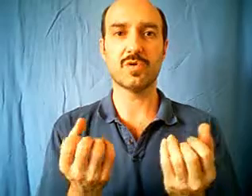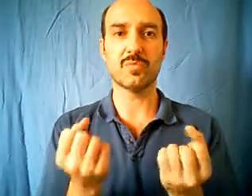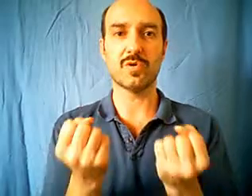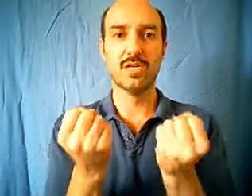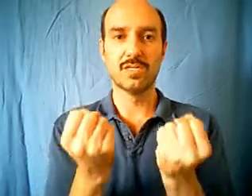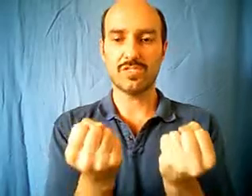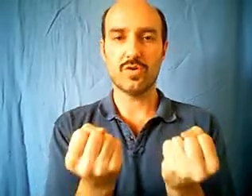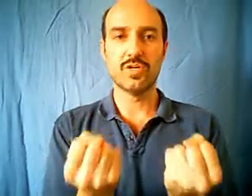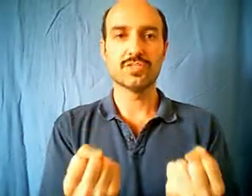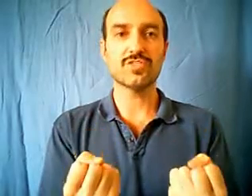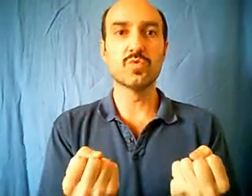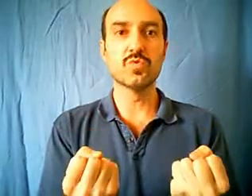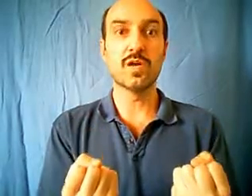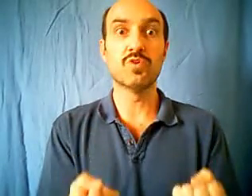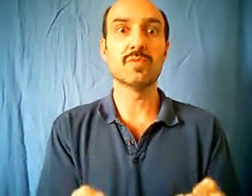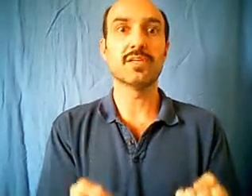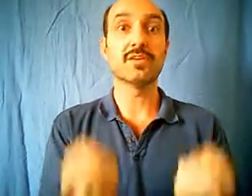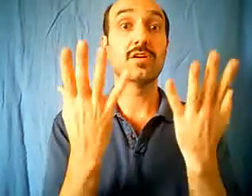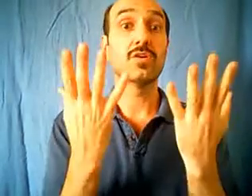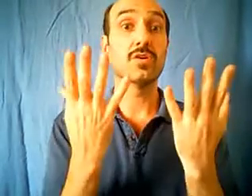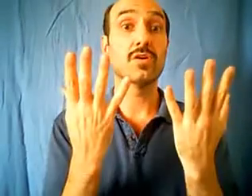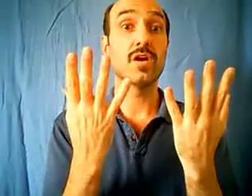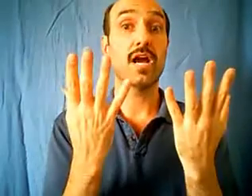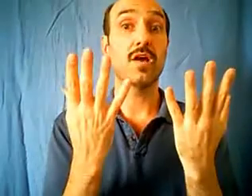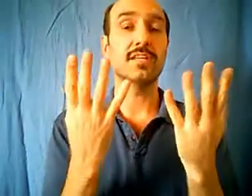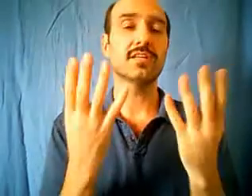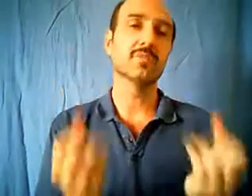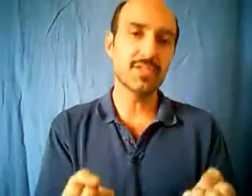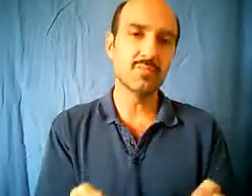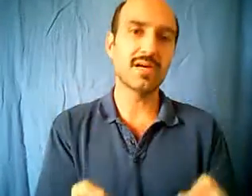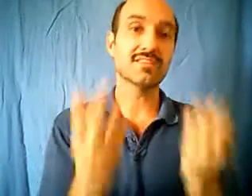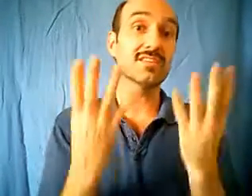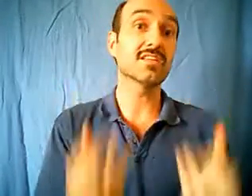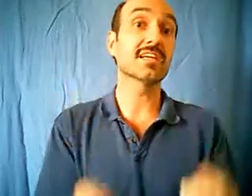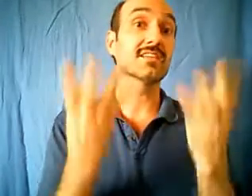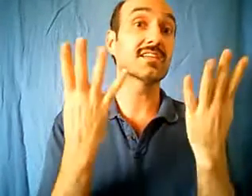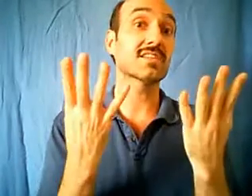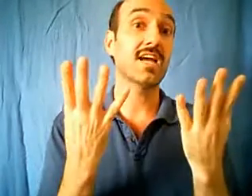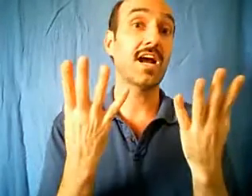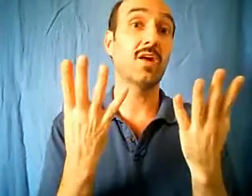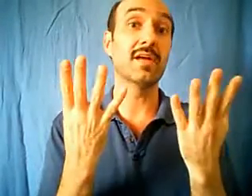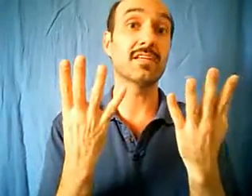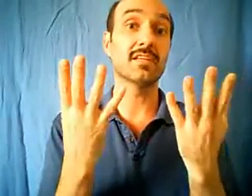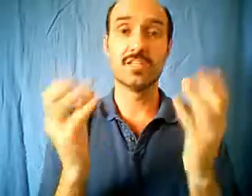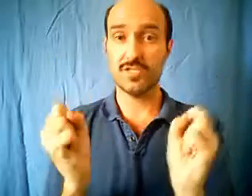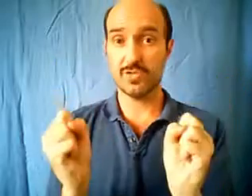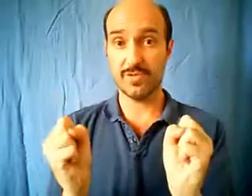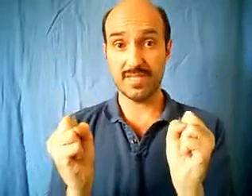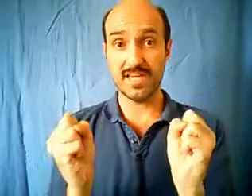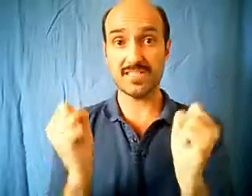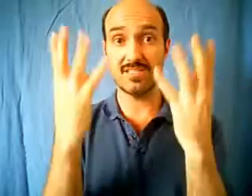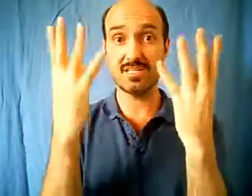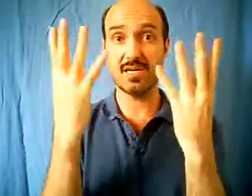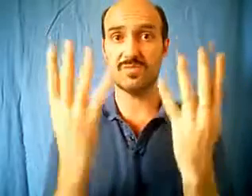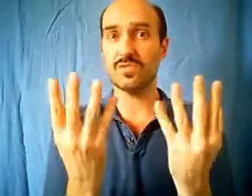people. So just do one movement. How many? But you might see like this, how many? You're going from the S's up to